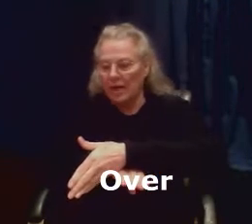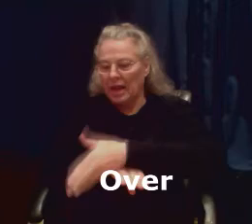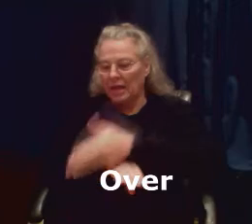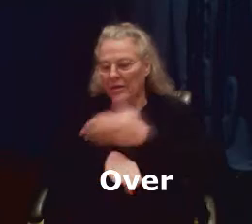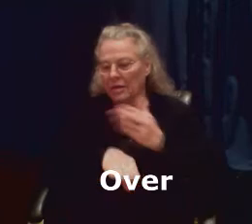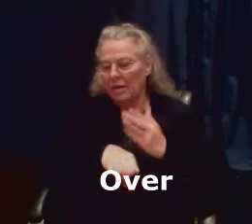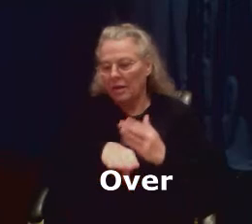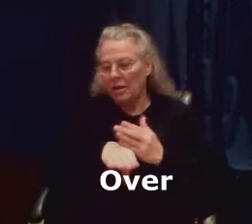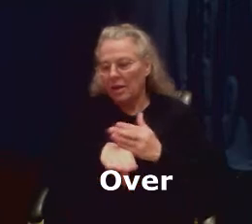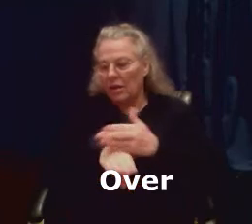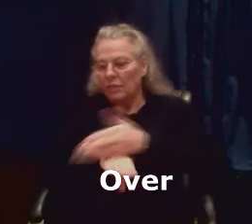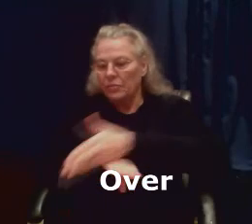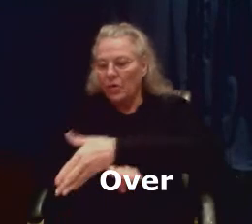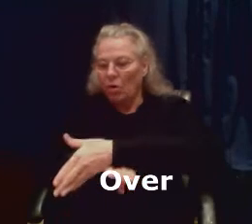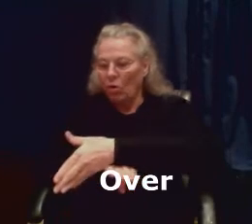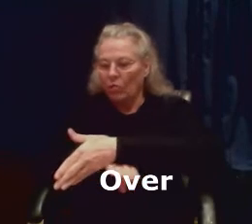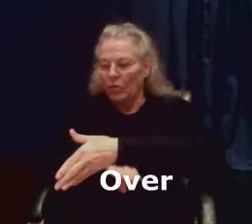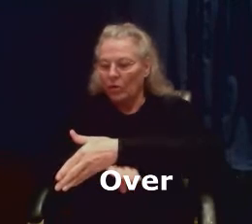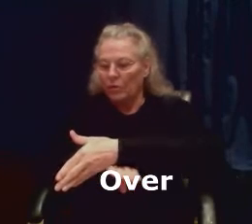hand. Over.